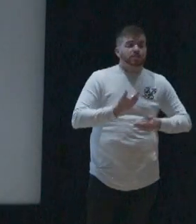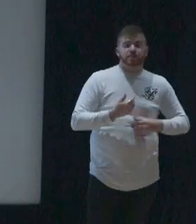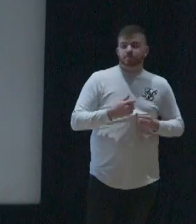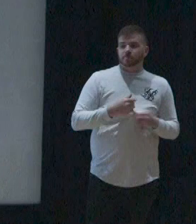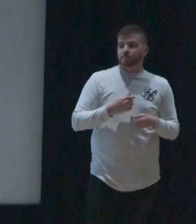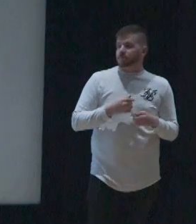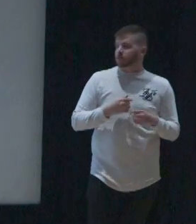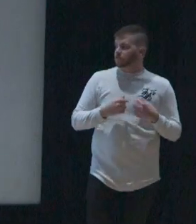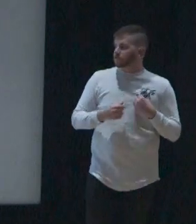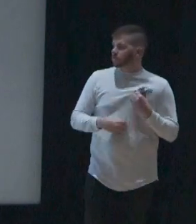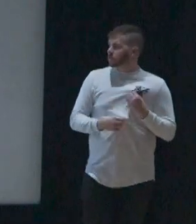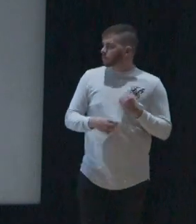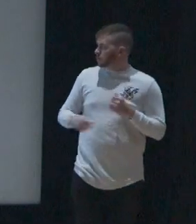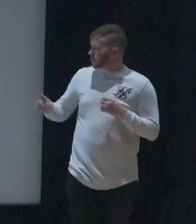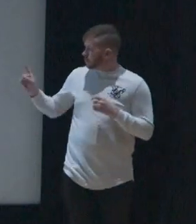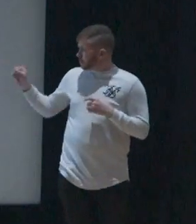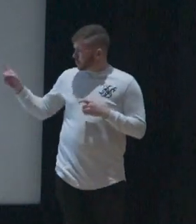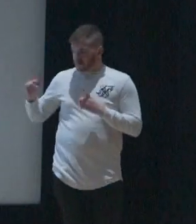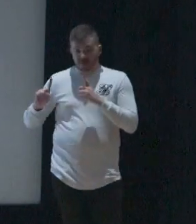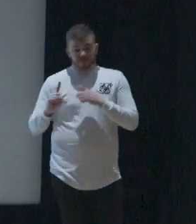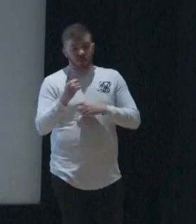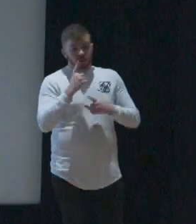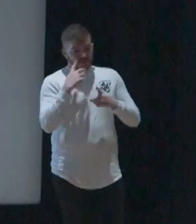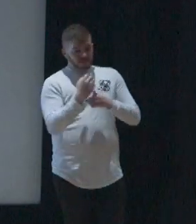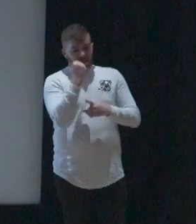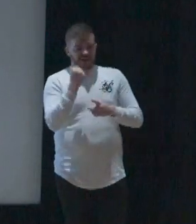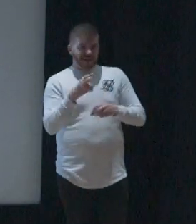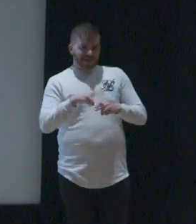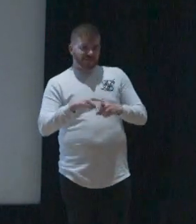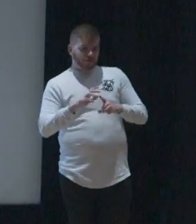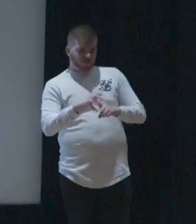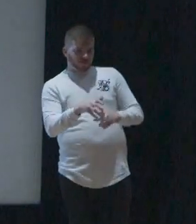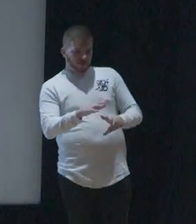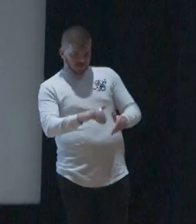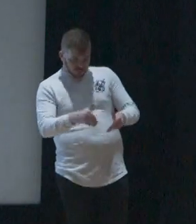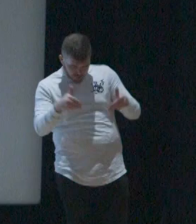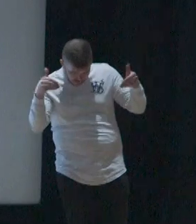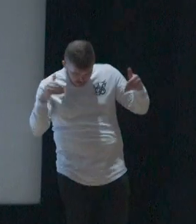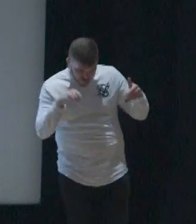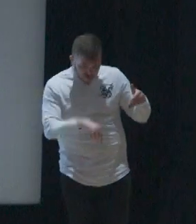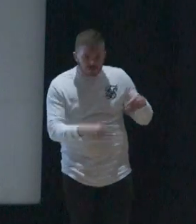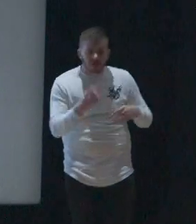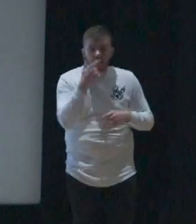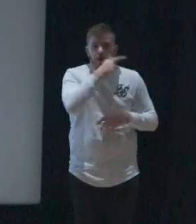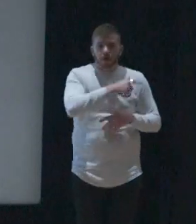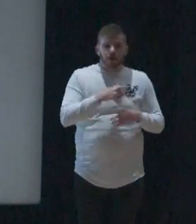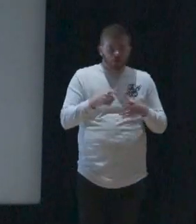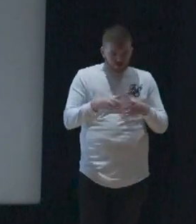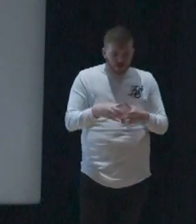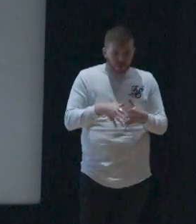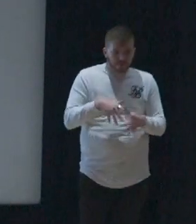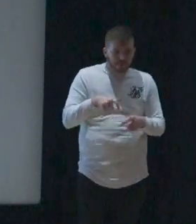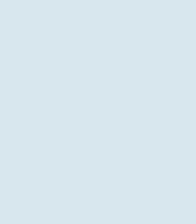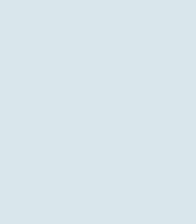that. Oh, sorry, first I'll show you what you find underneath. So if you do remove one of the gravestones, if you're lucky, you might find a treasure map. If you're less lucky, you get some